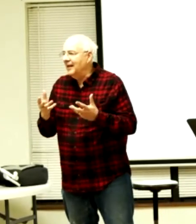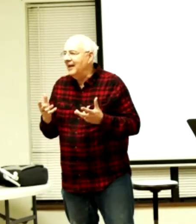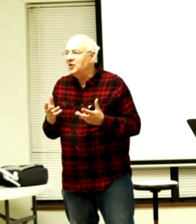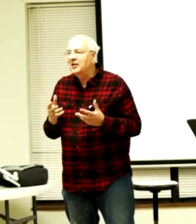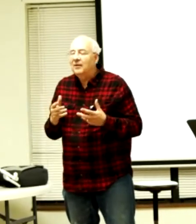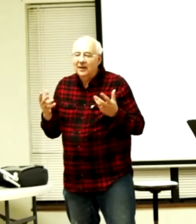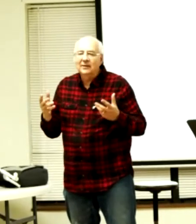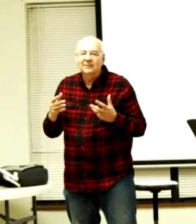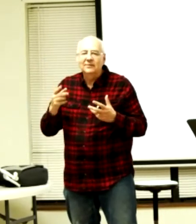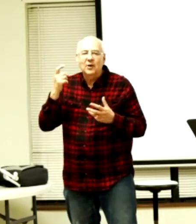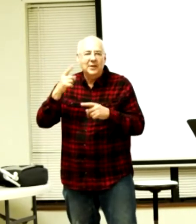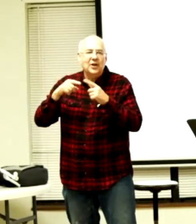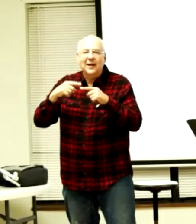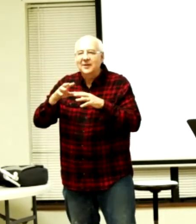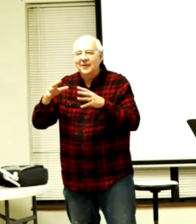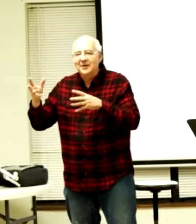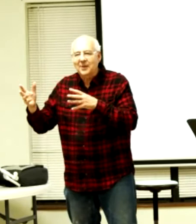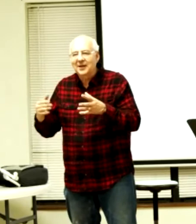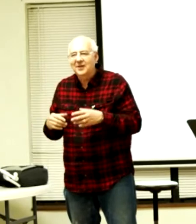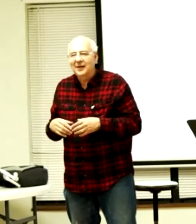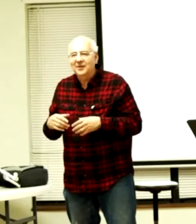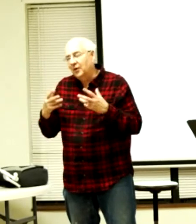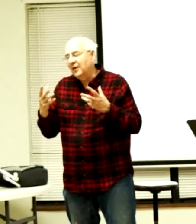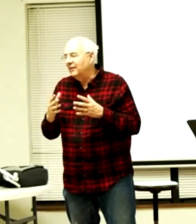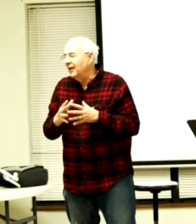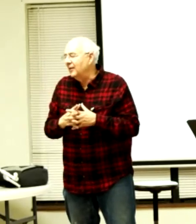And she said, "Well, dream in signs." That's because that's her native language.